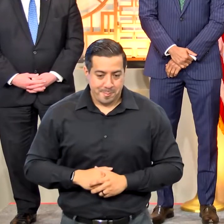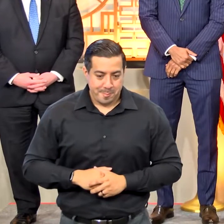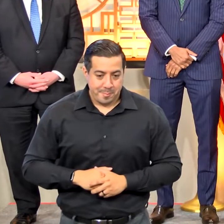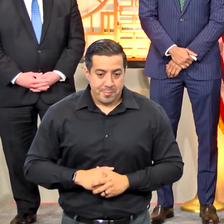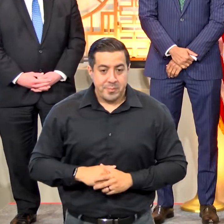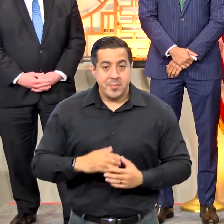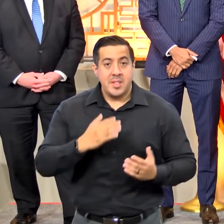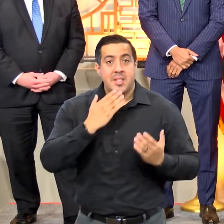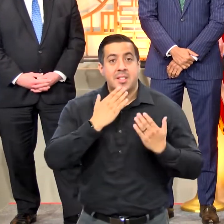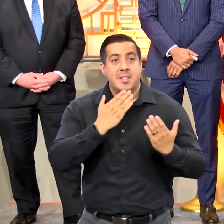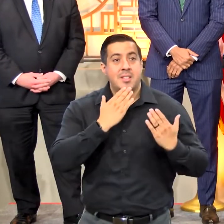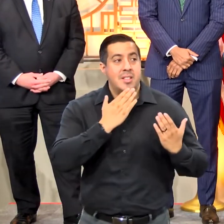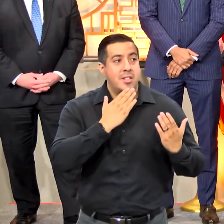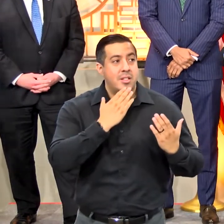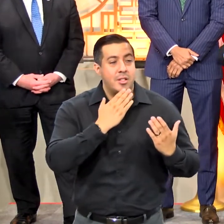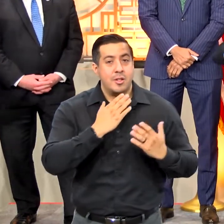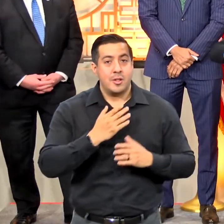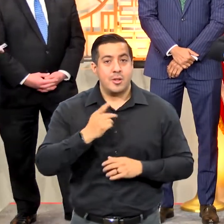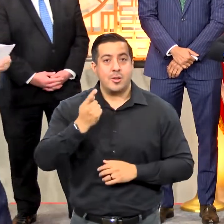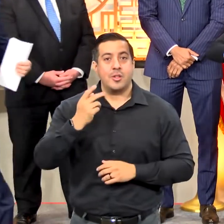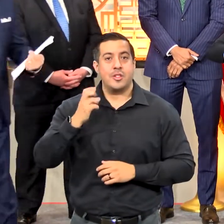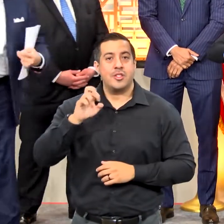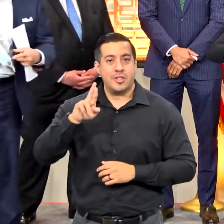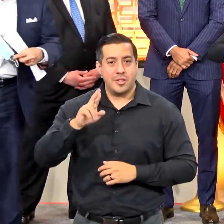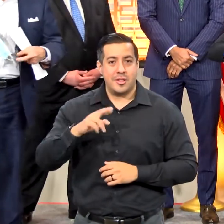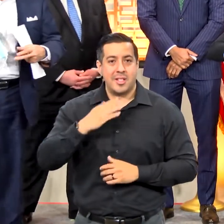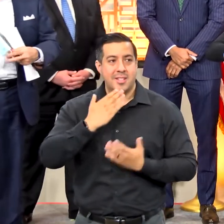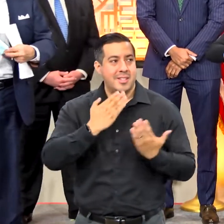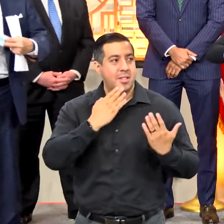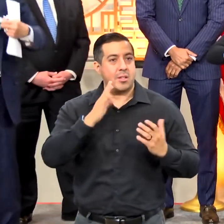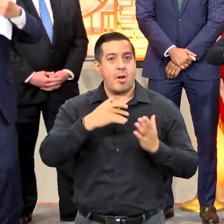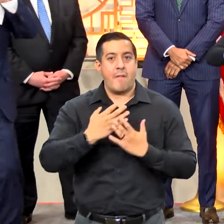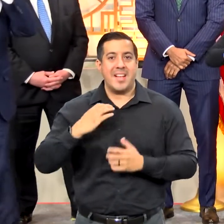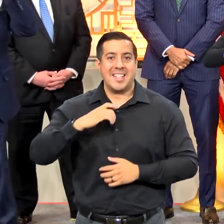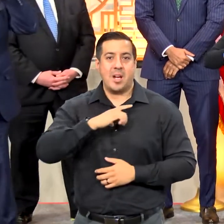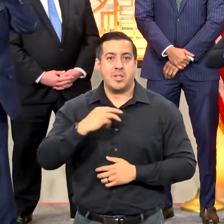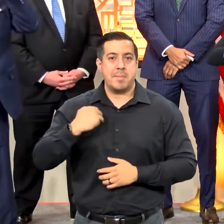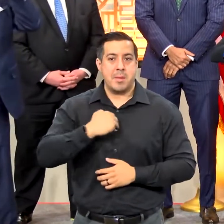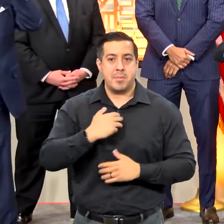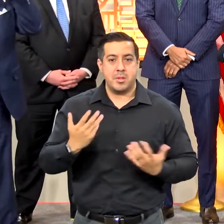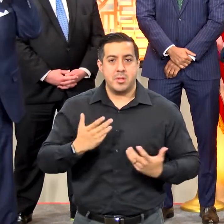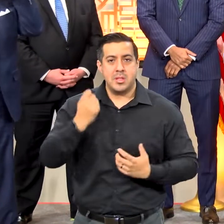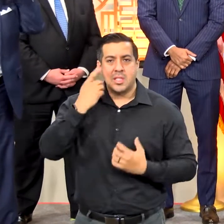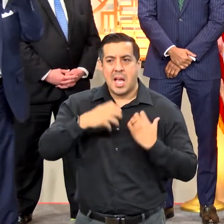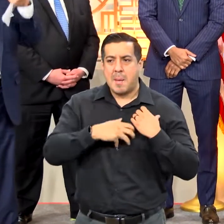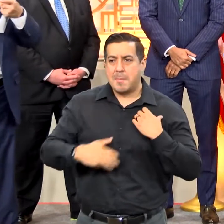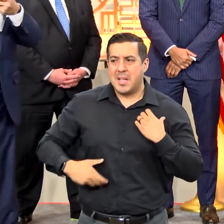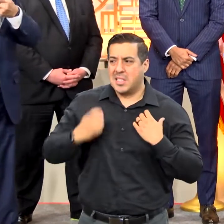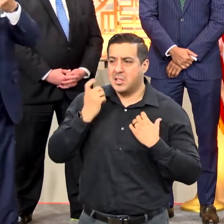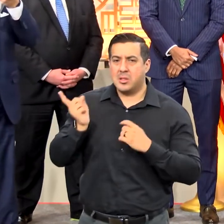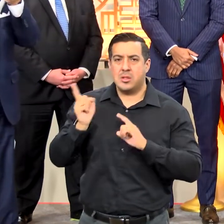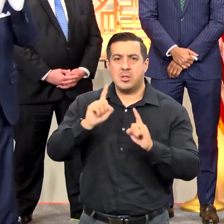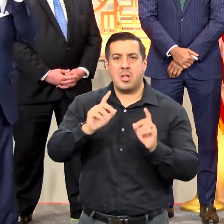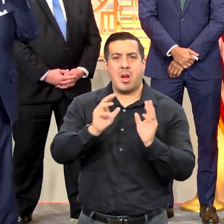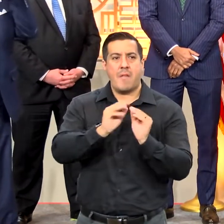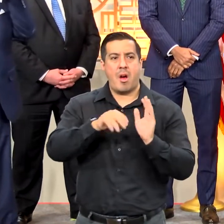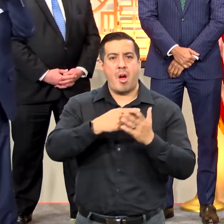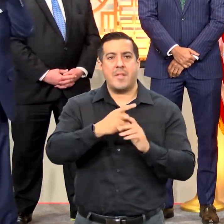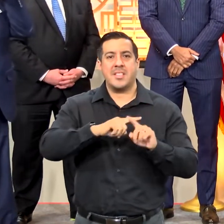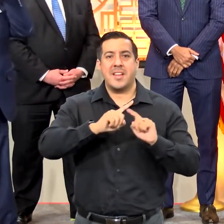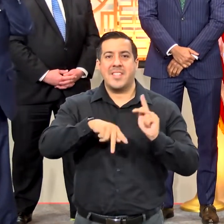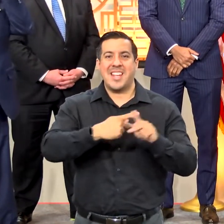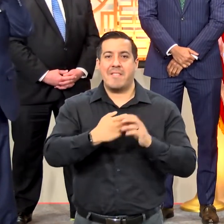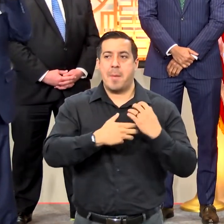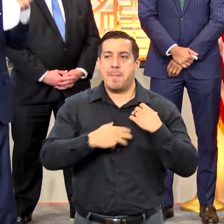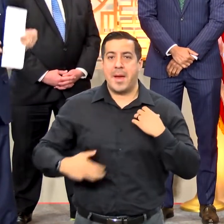Thank you, Mayor Turner. It's great to see everybody here, to all the members, the council members. Mayor, I know you were just at the Conference of Mayors, and you're